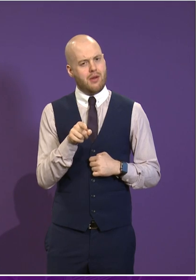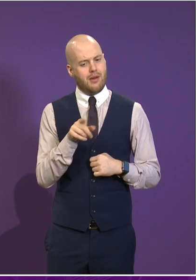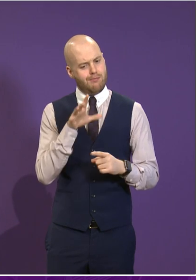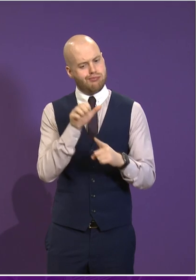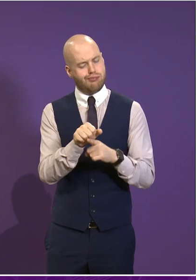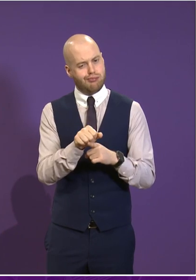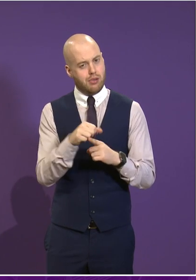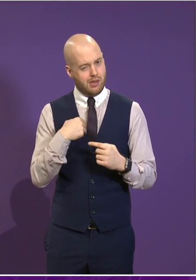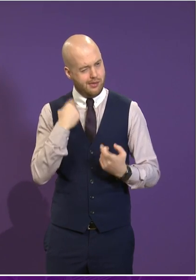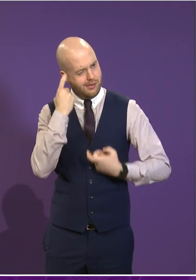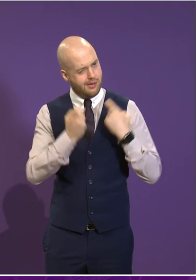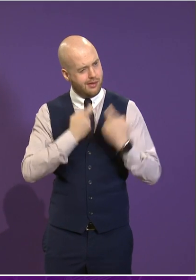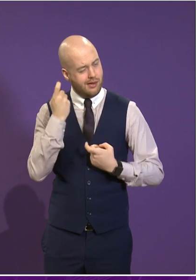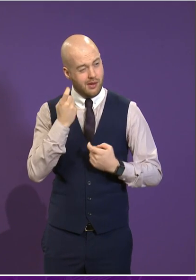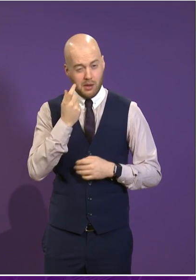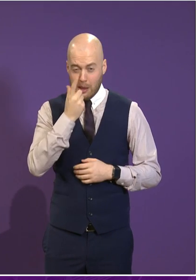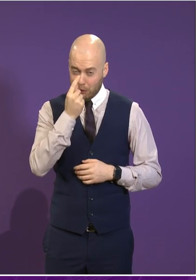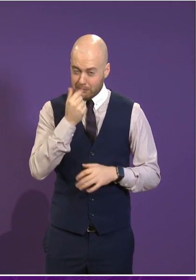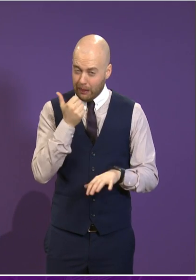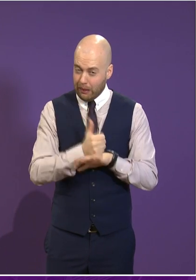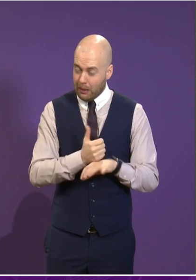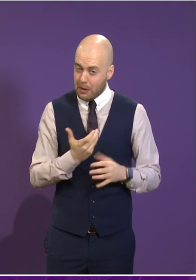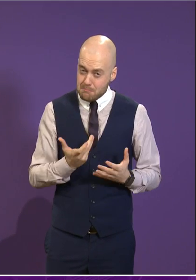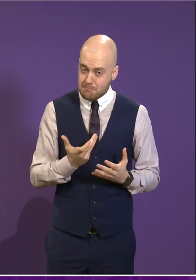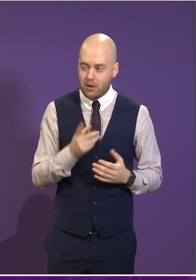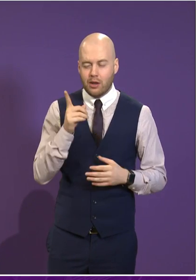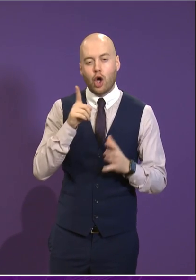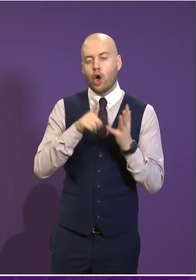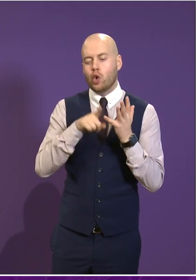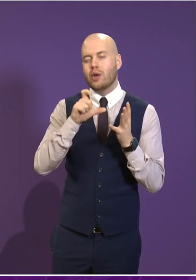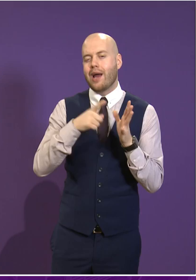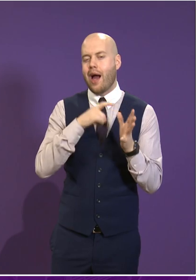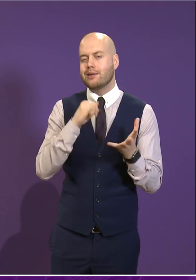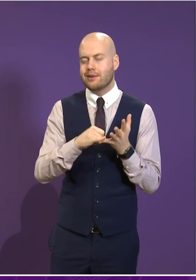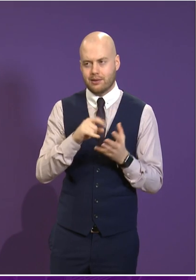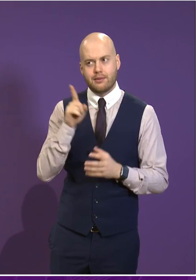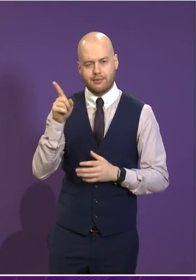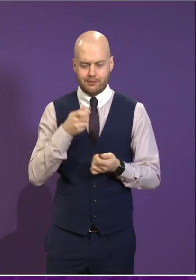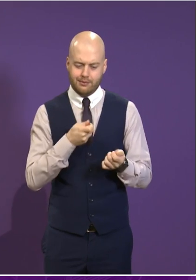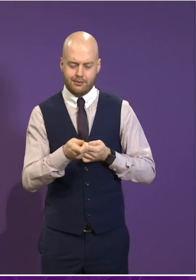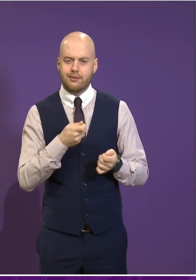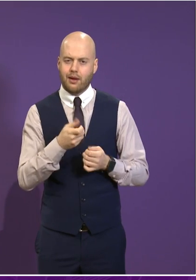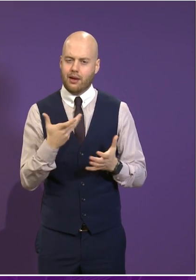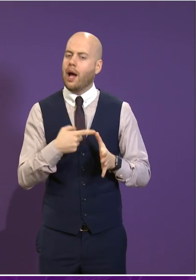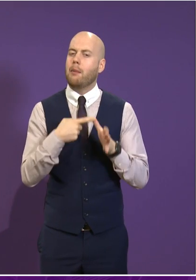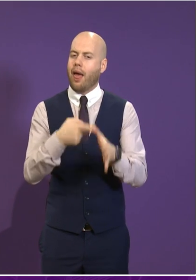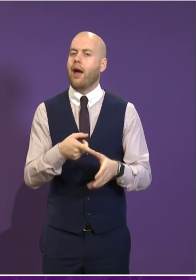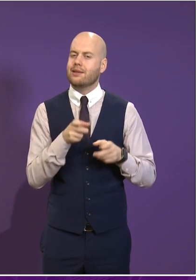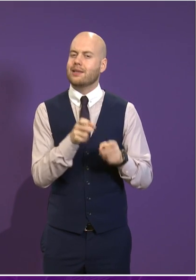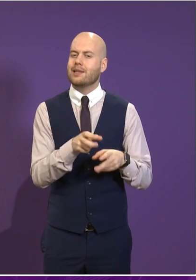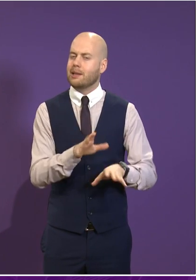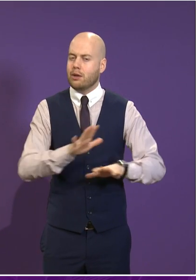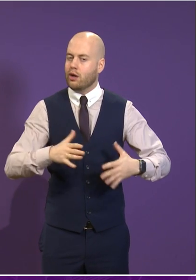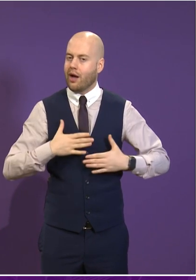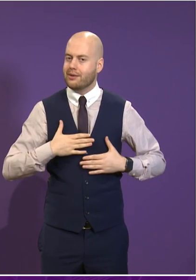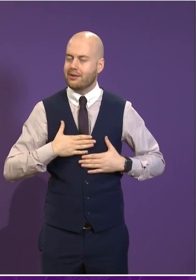Could that be done? Now, UCAS run the admission system rather than us, but I mean, clearly we have an interest in making sure that